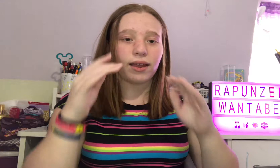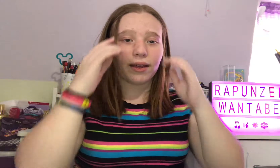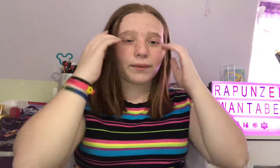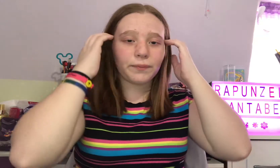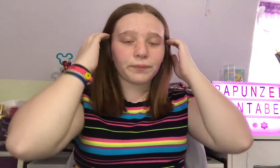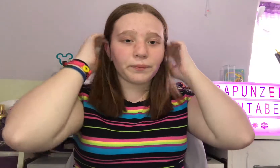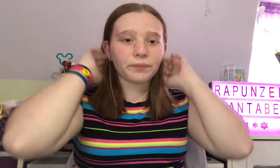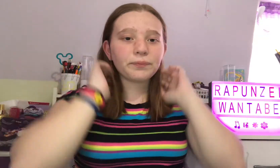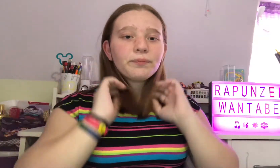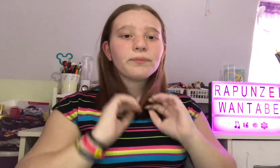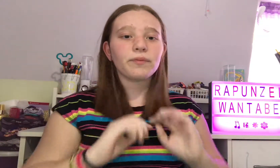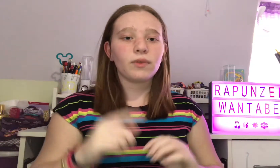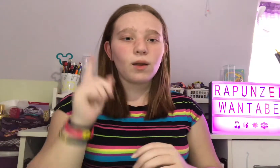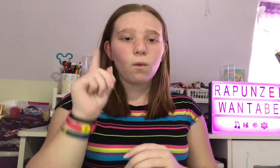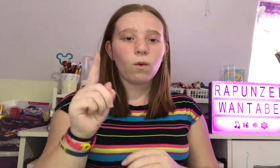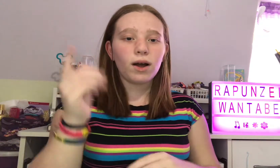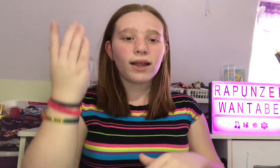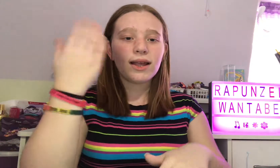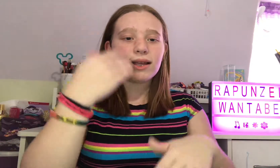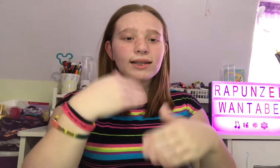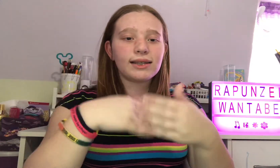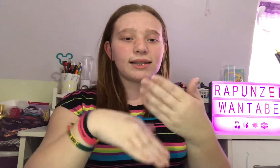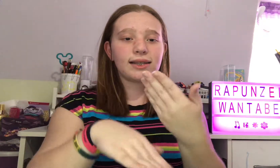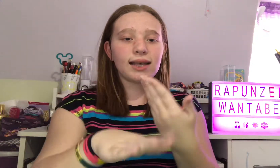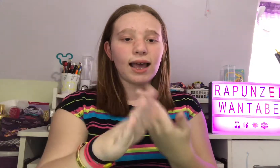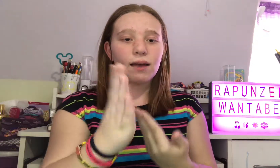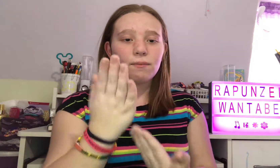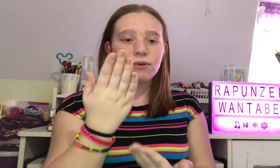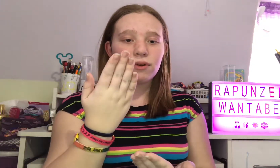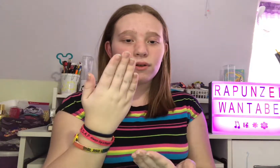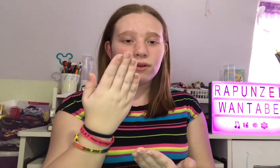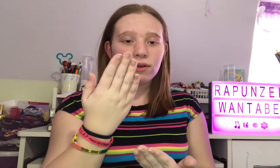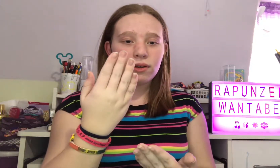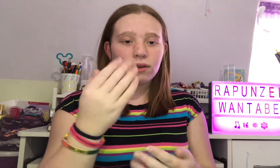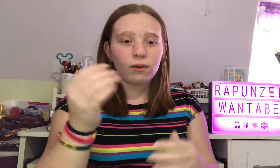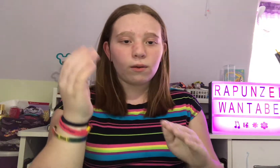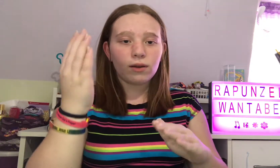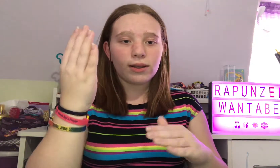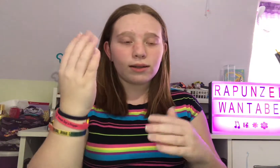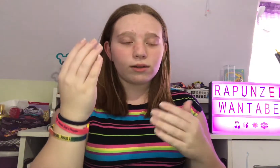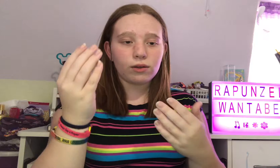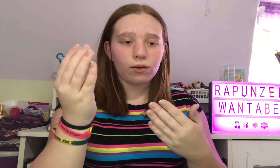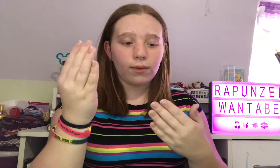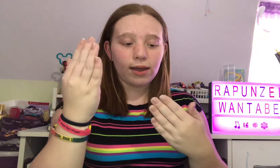like one step. So it'll be